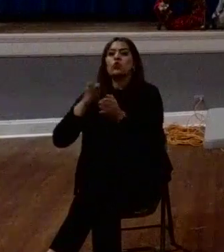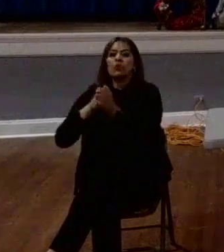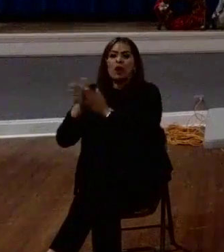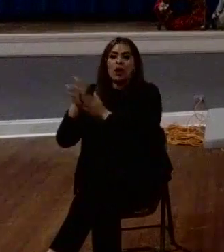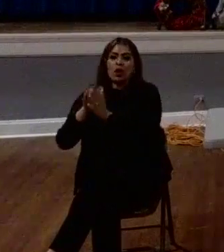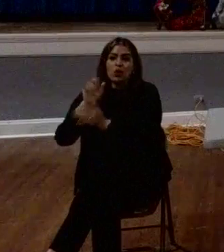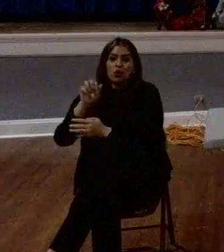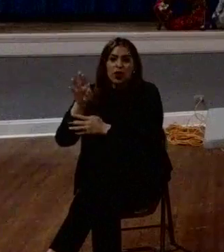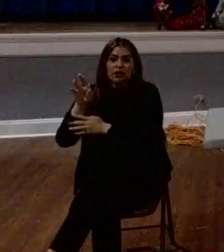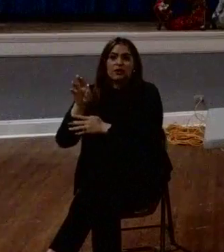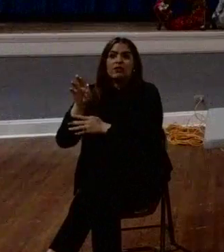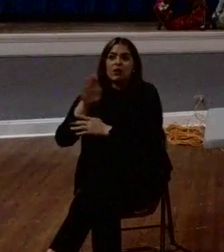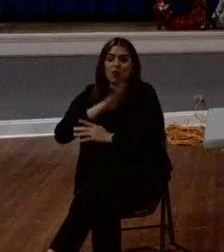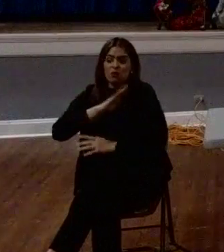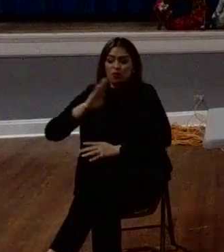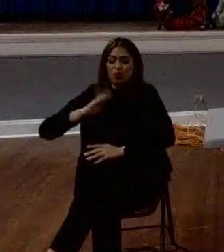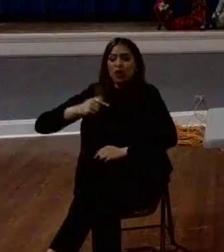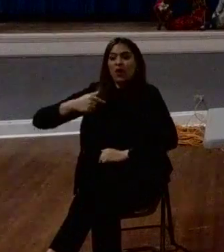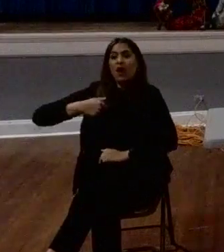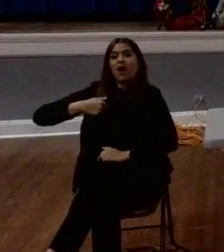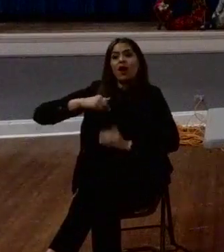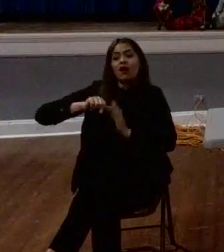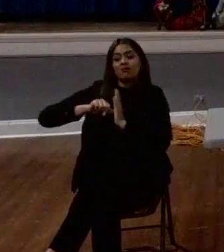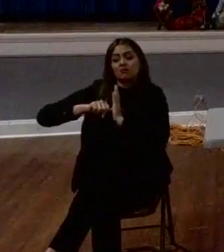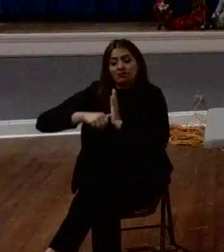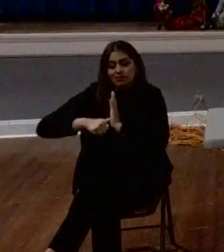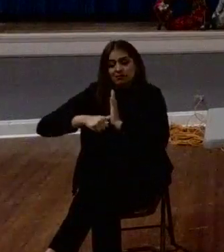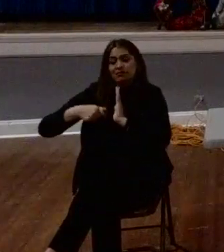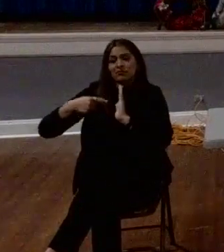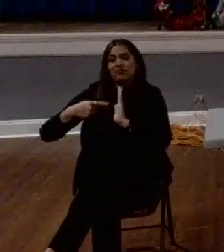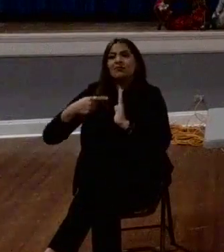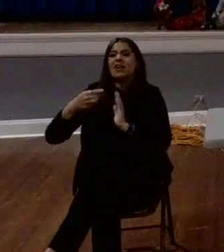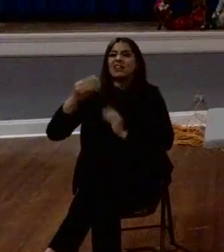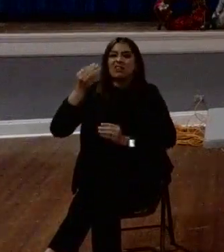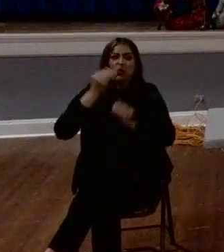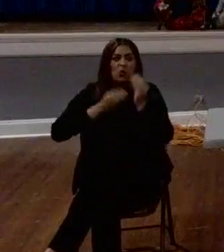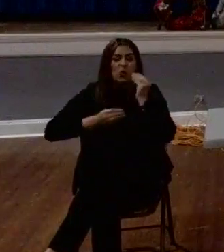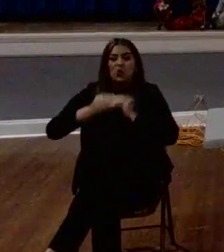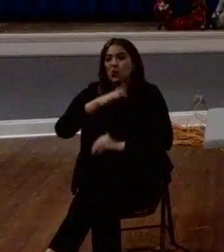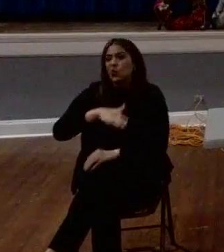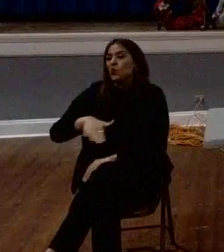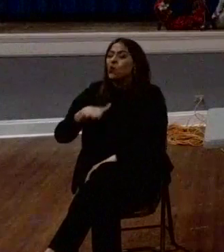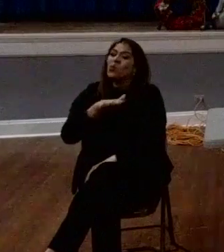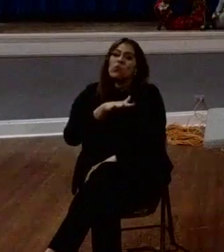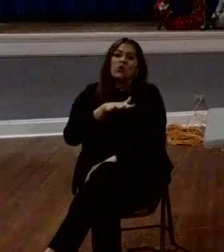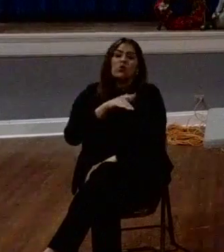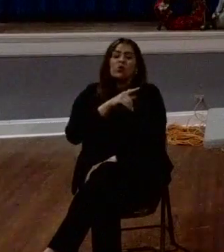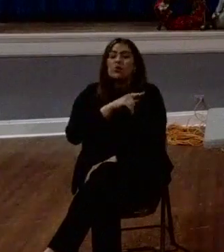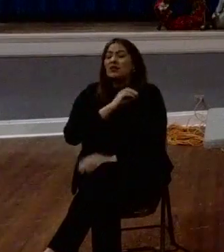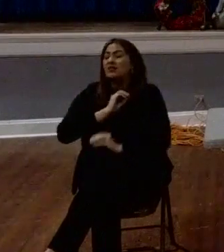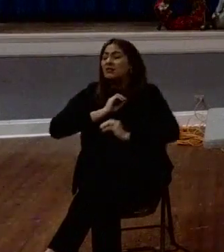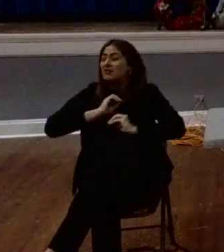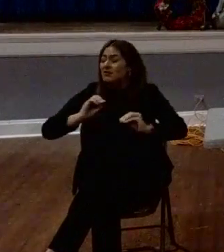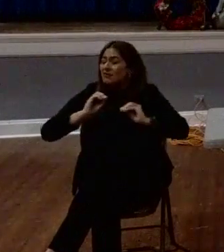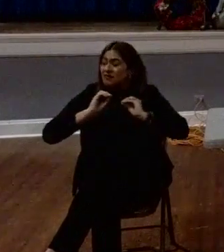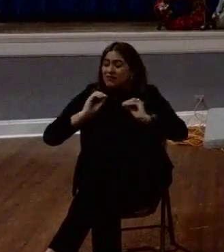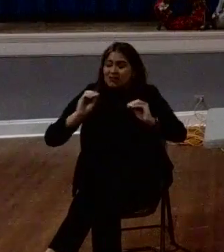things that I actually highlighted was the fact that in this area is a food desert. And it's a complete food desert, and